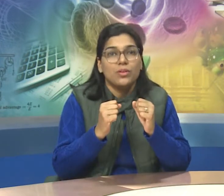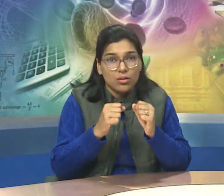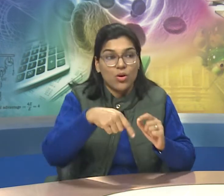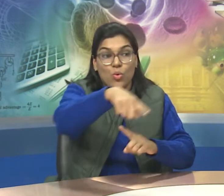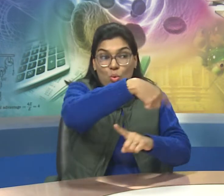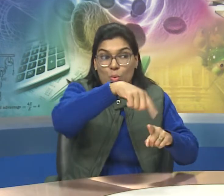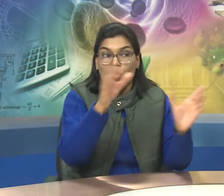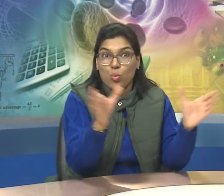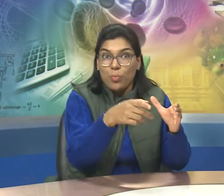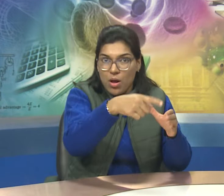perceived